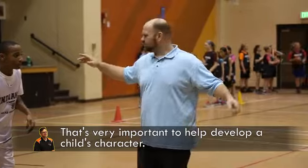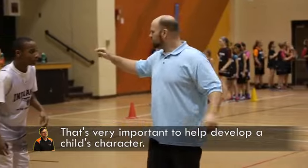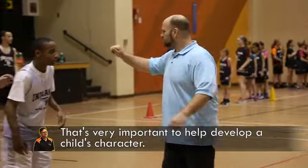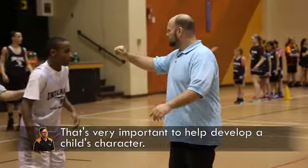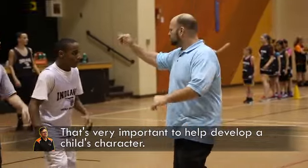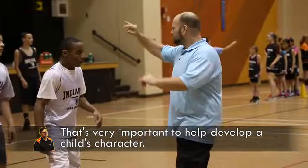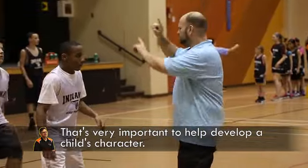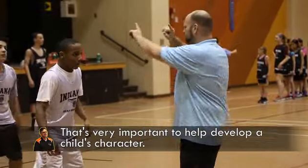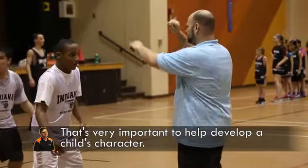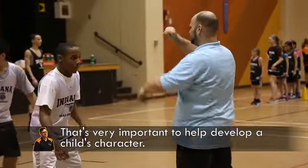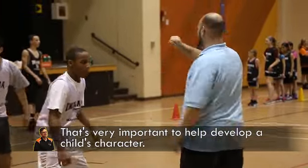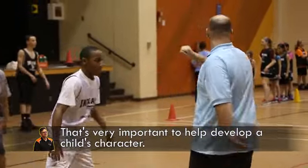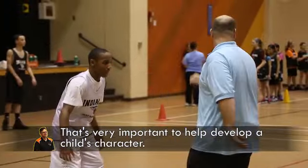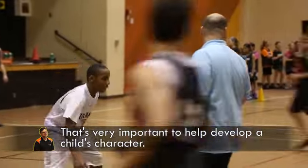That's very important to help develop a child's character.